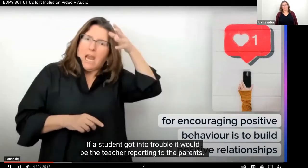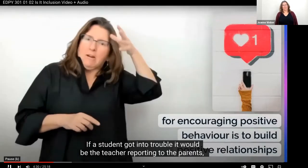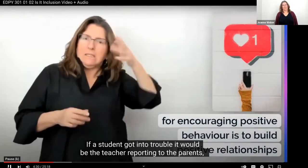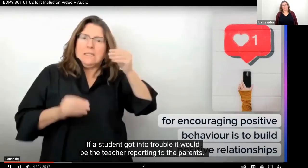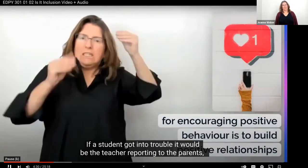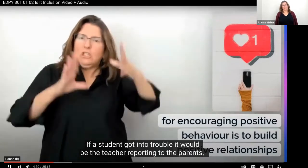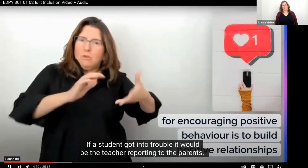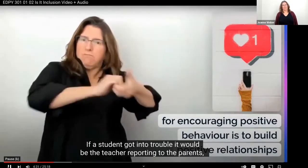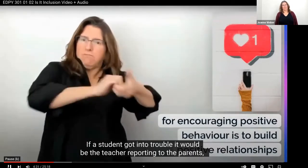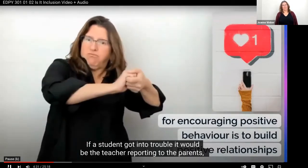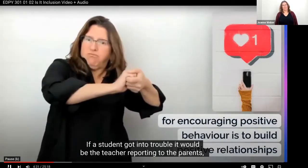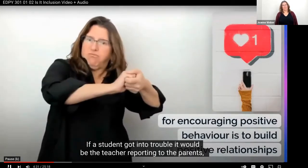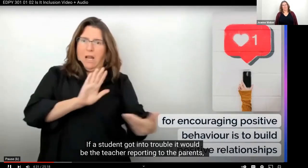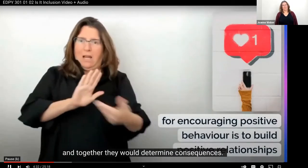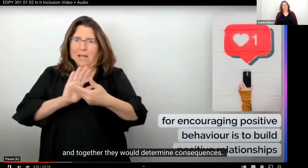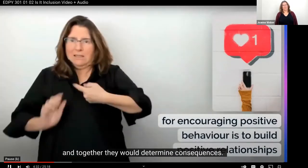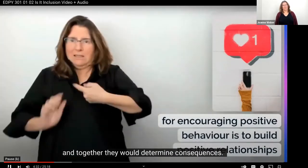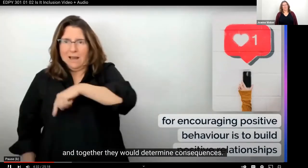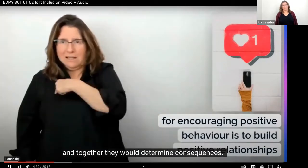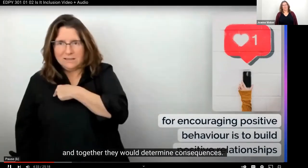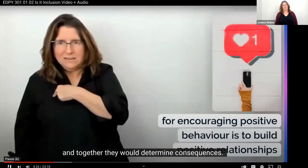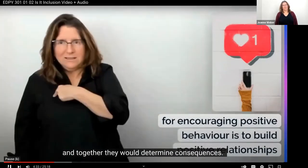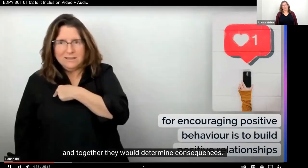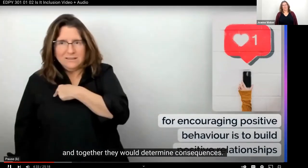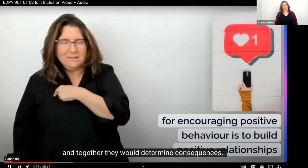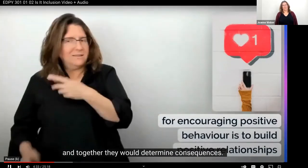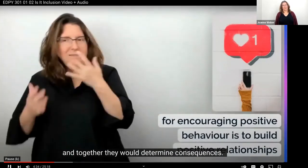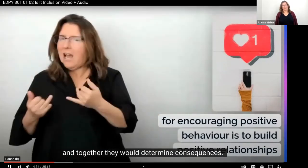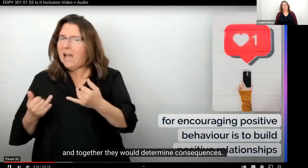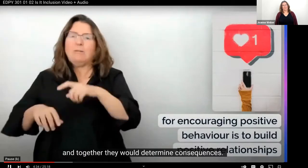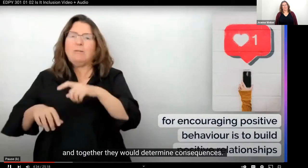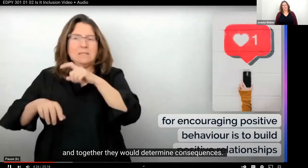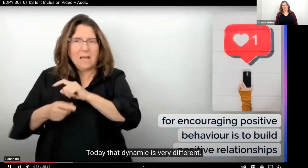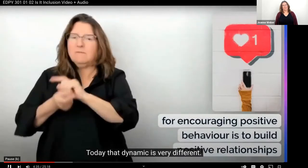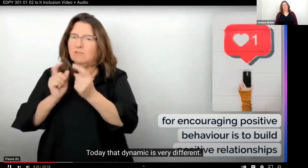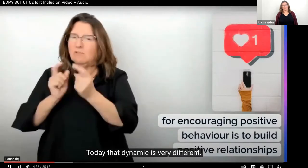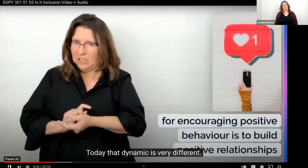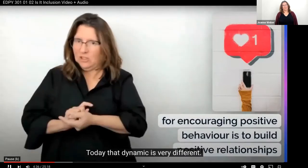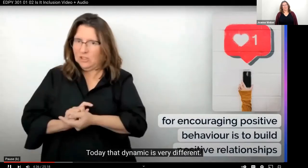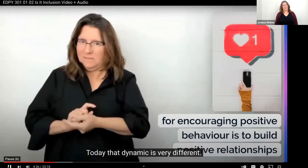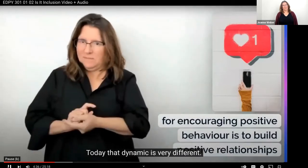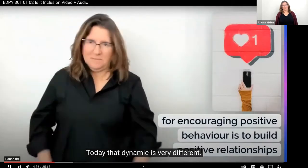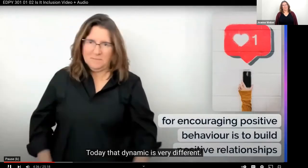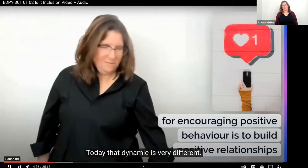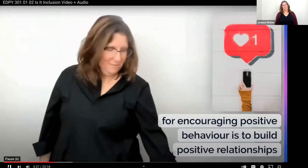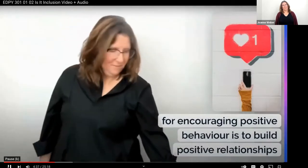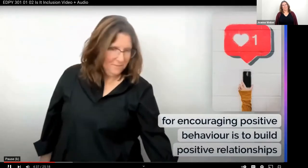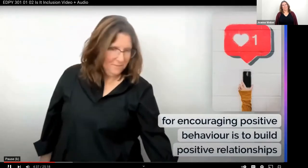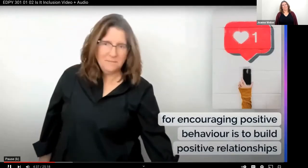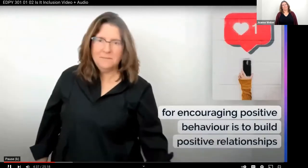the teacher reporting to the parents, and together they would determine consequences. Today, that dynamic is very